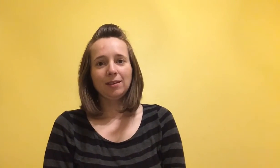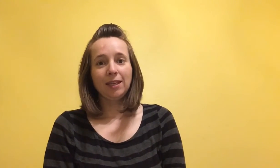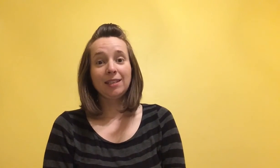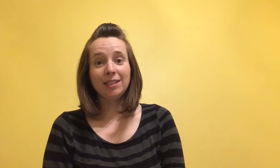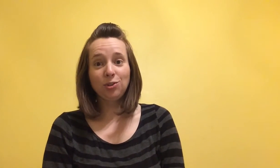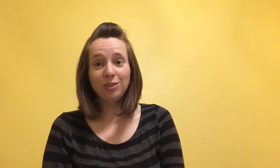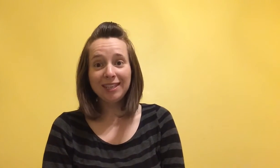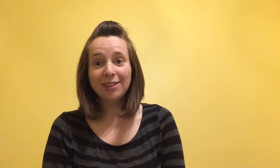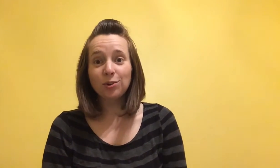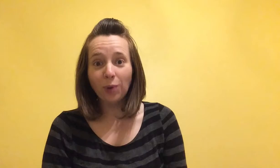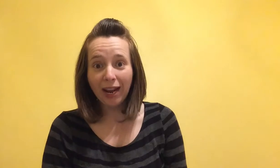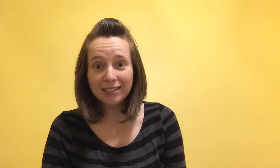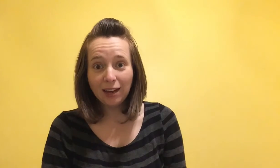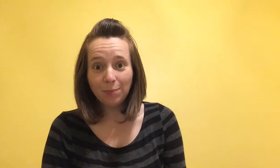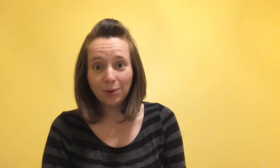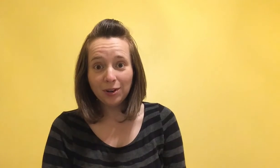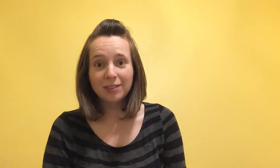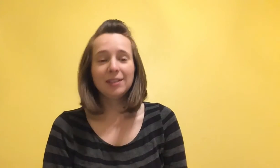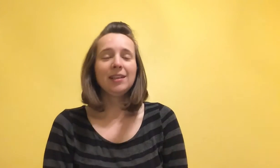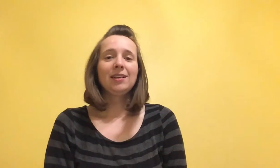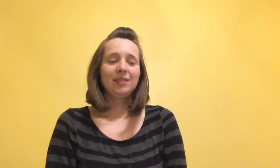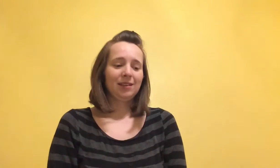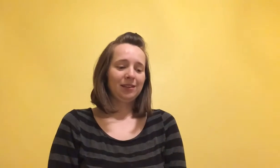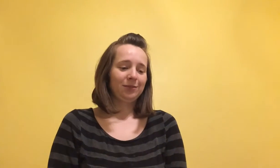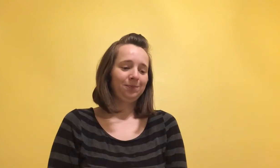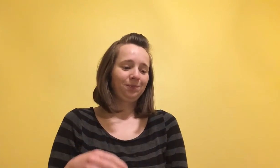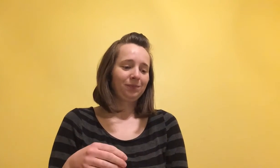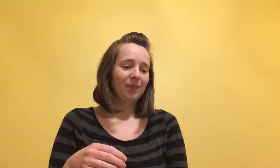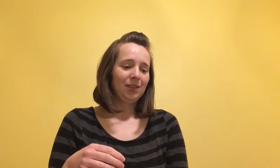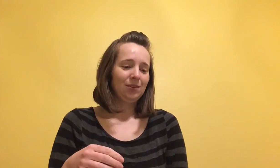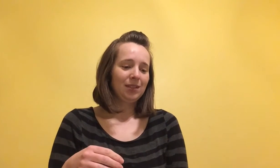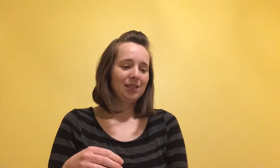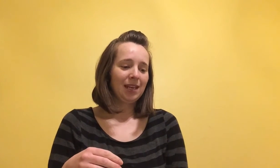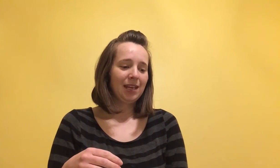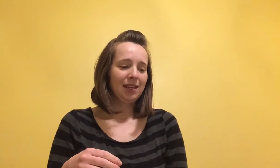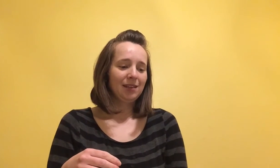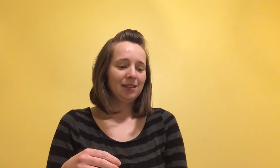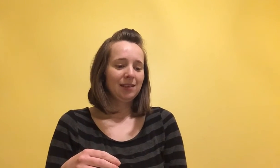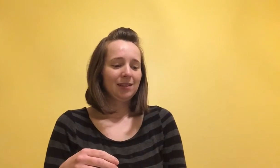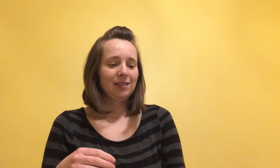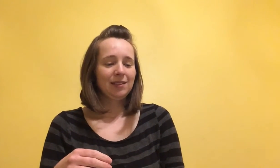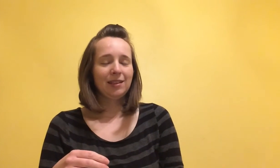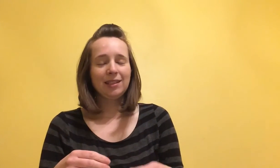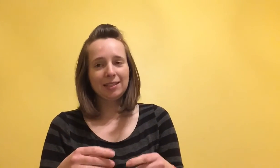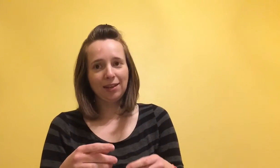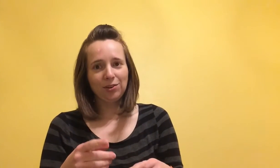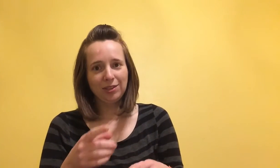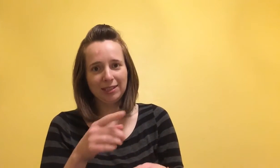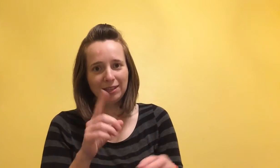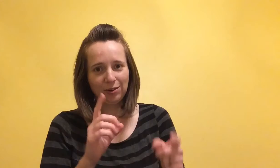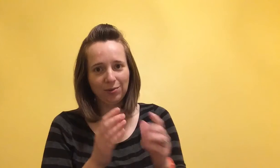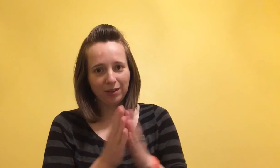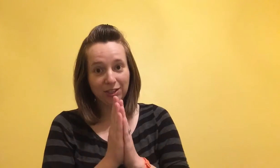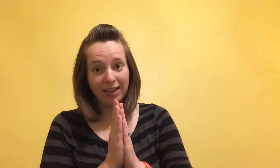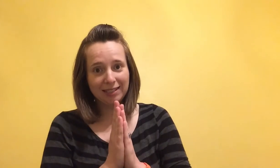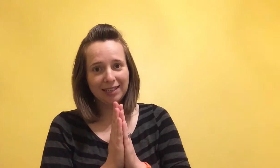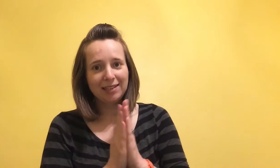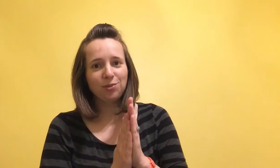Like, did you see the grasshopper? You can say, this is how you would actually ask it in a